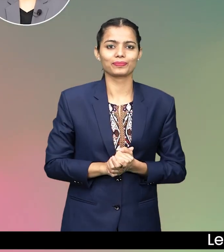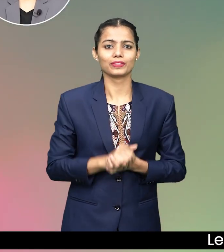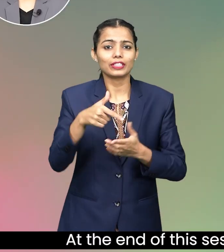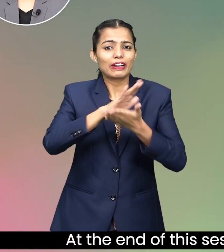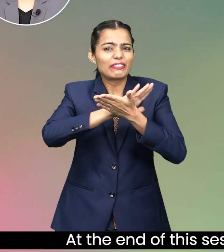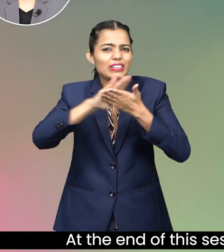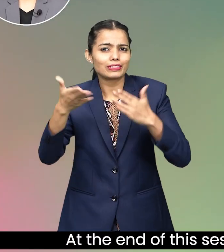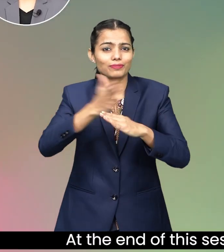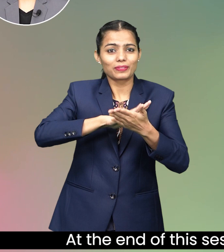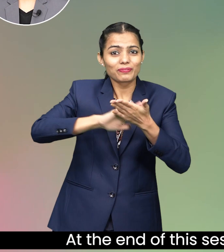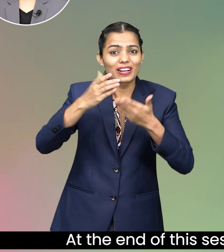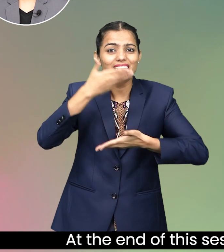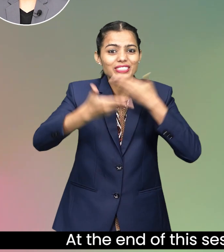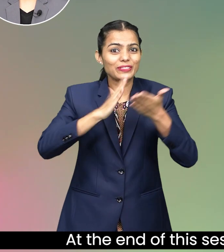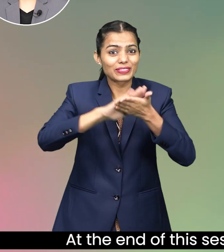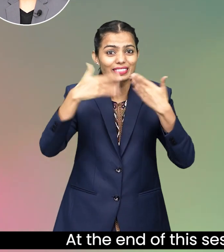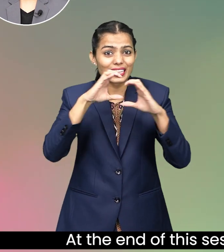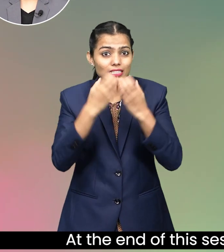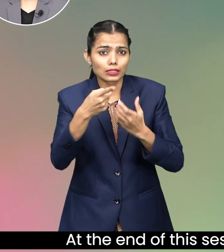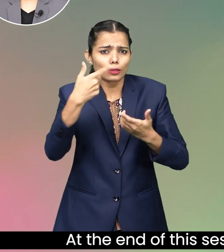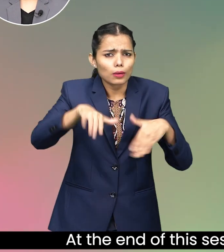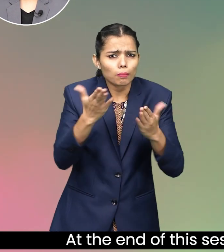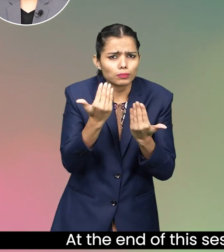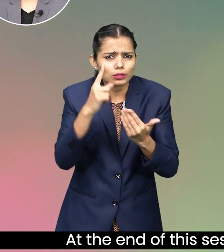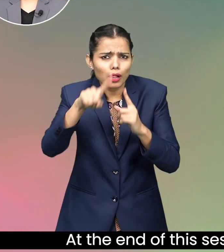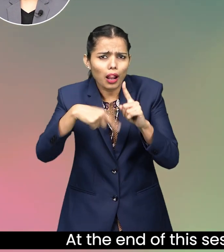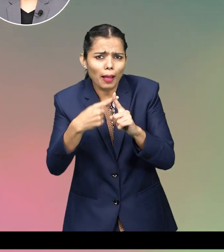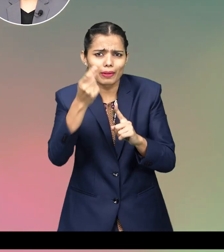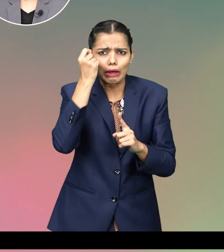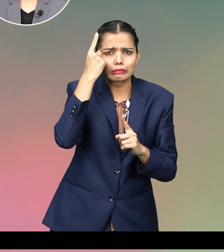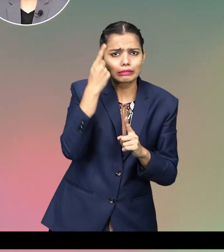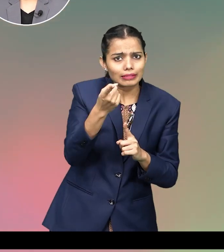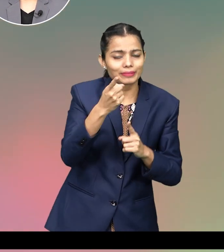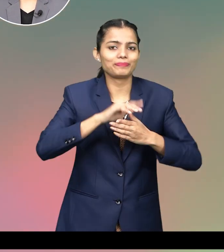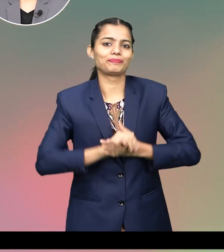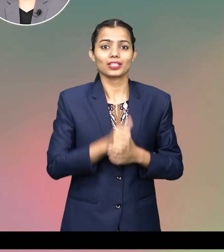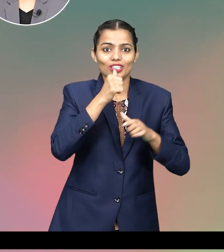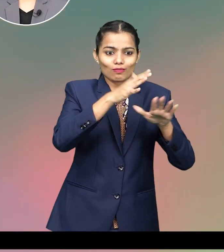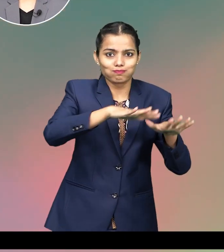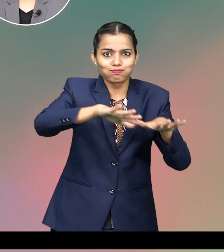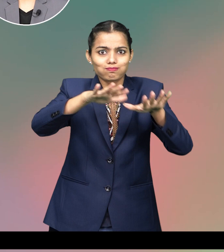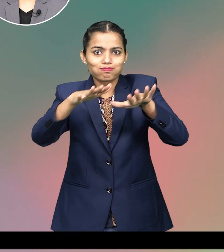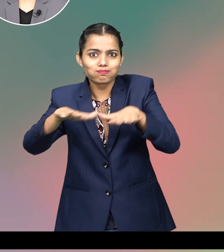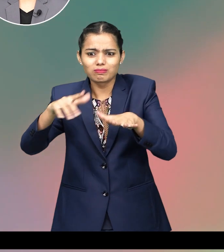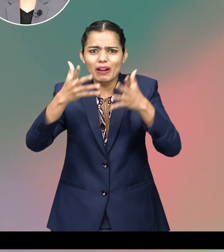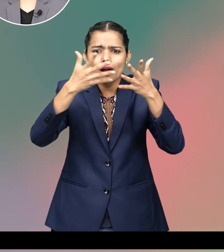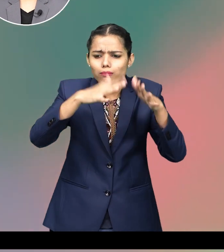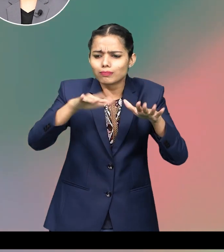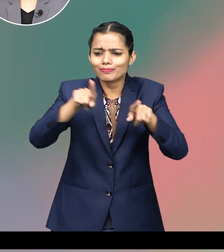at the end of this session you will be able to understand about buoyancy